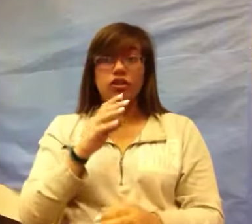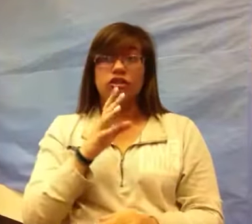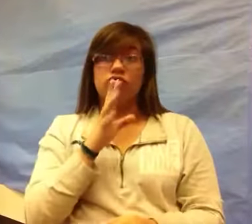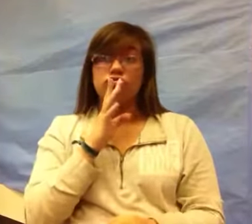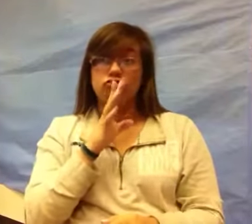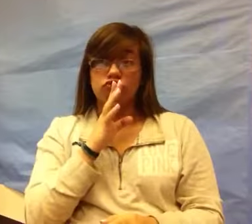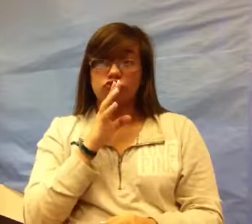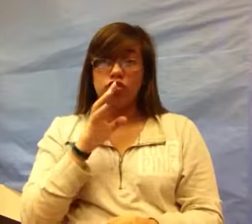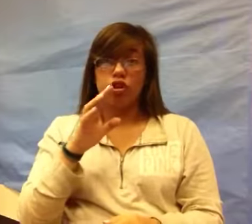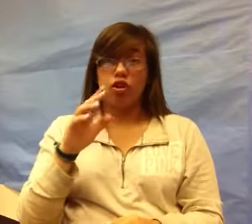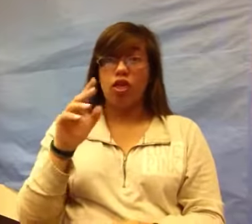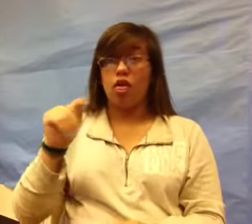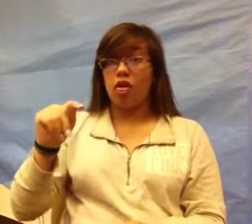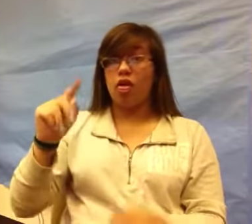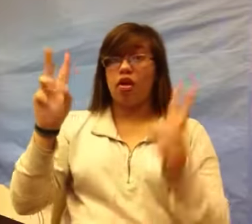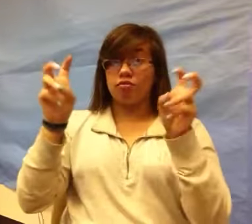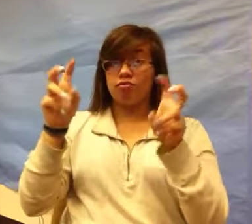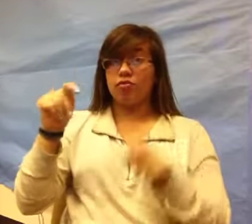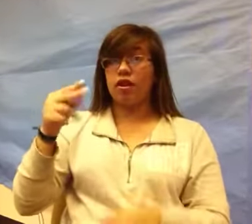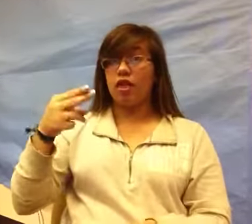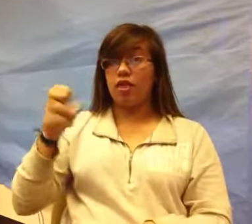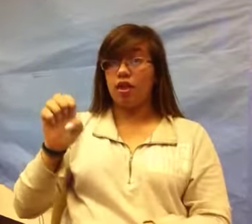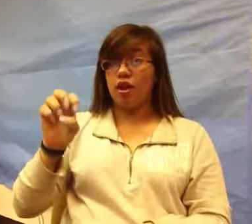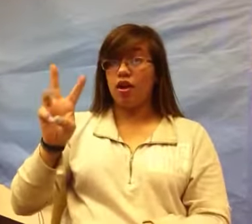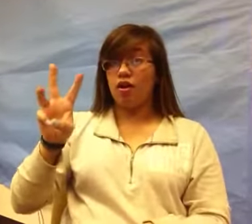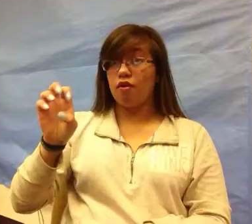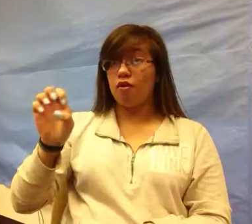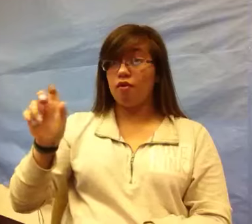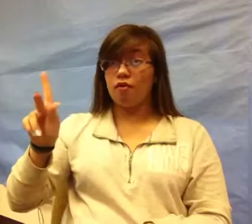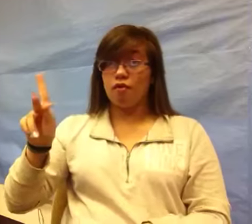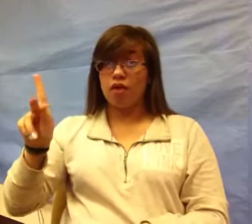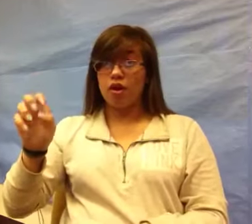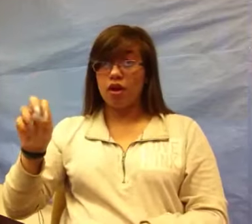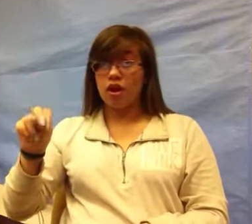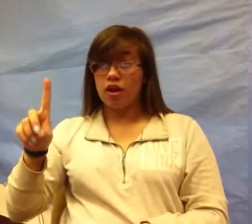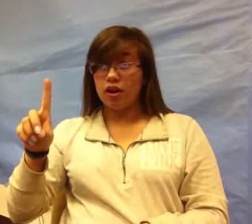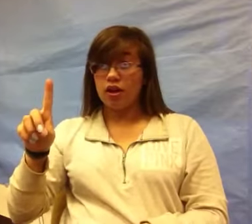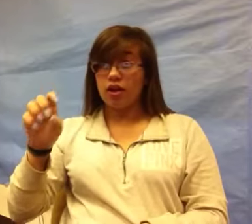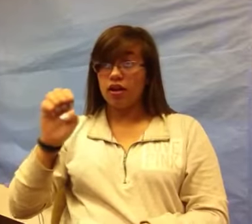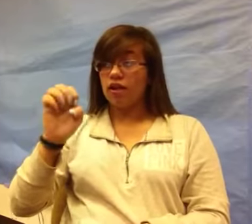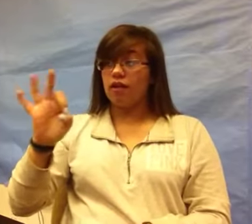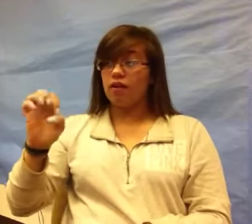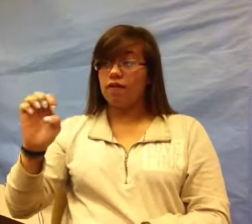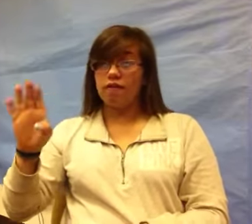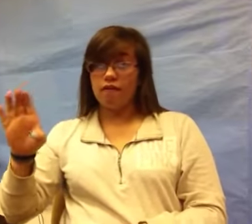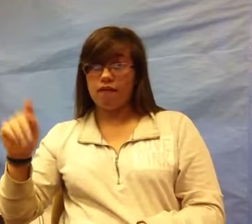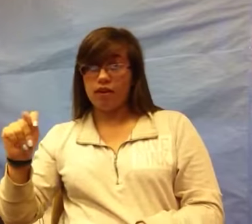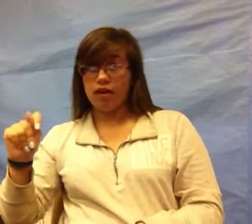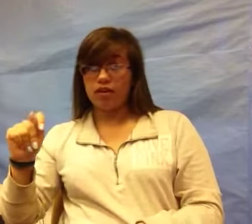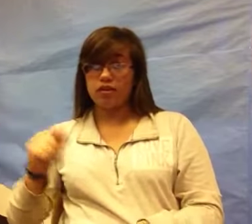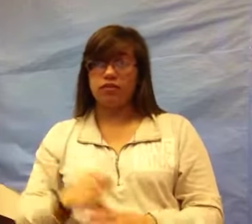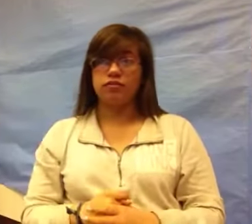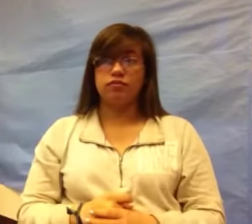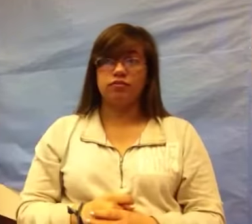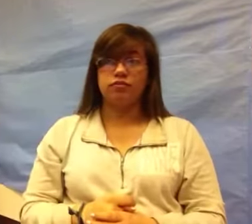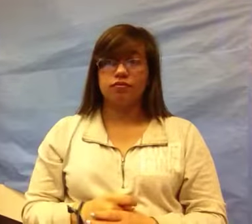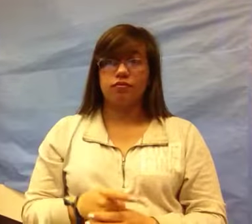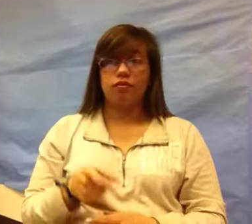of Rochester, and what they concluded was that regardless of whatever job you have, people are happier on the weekend than